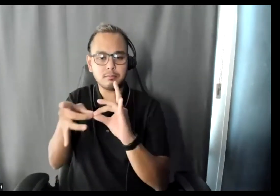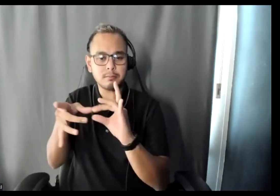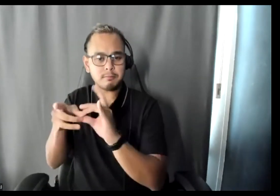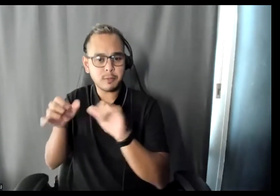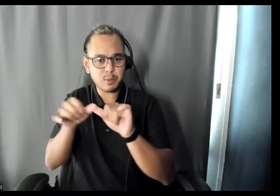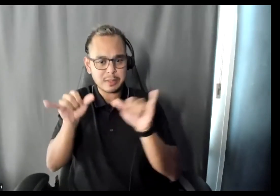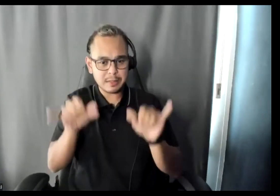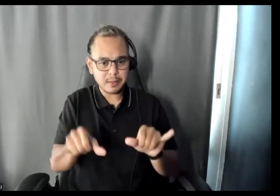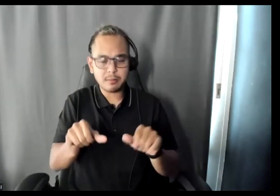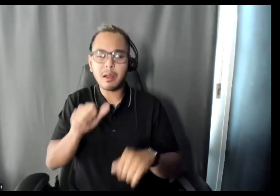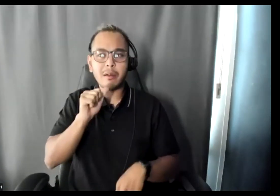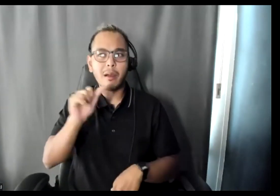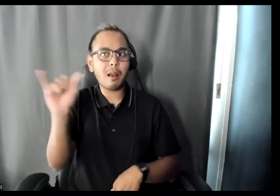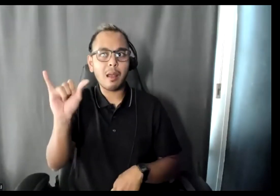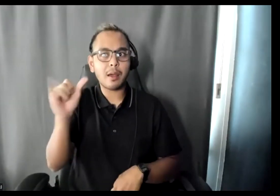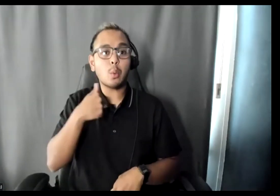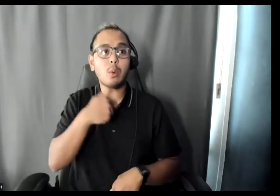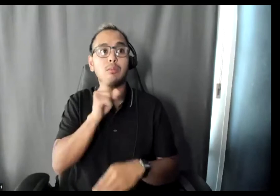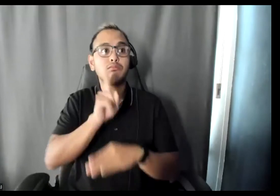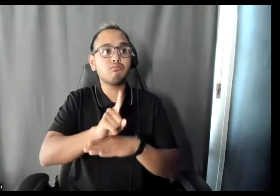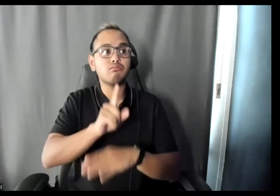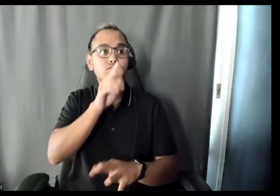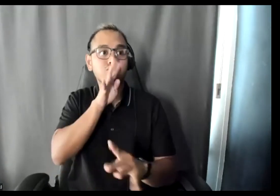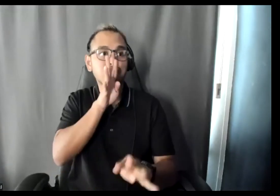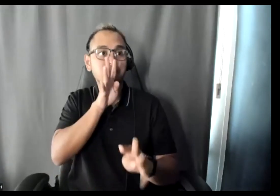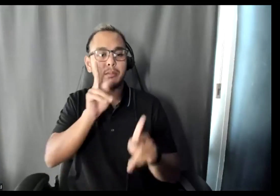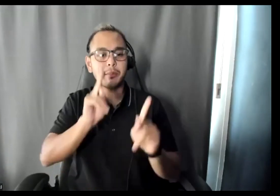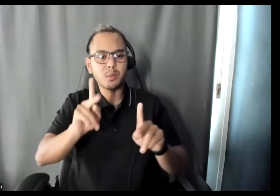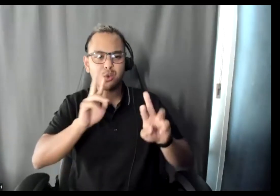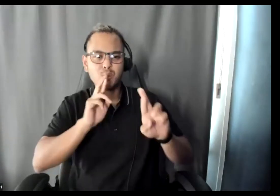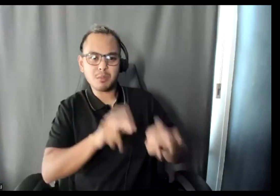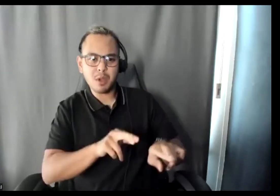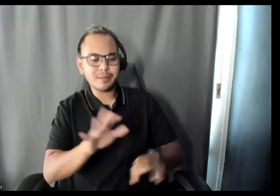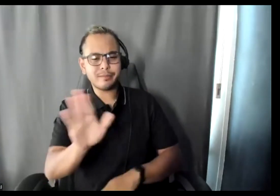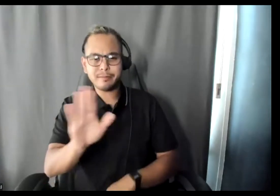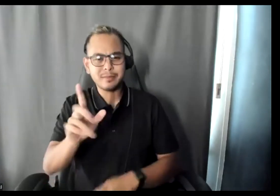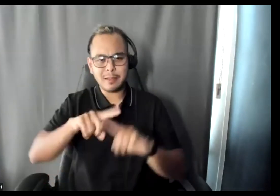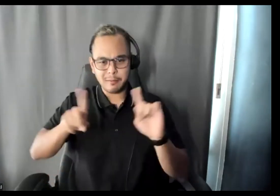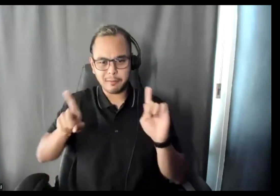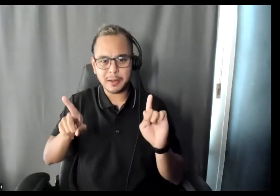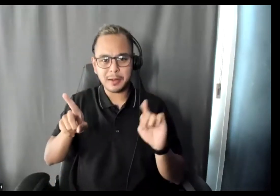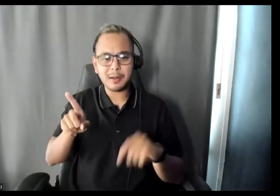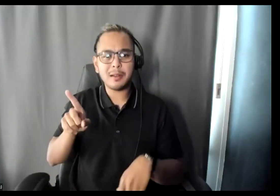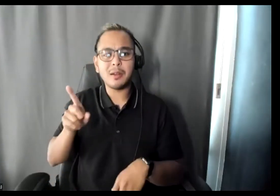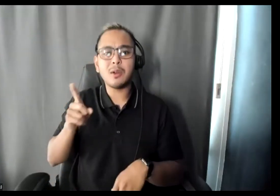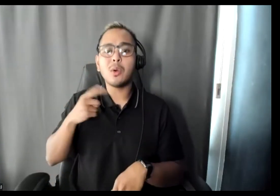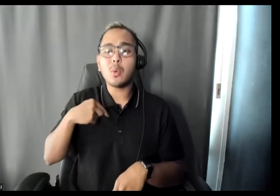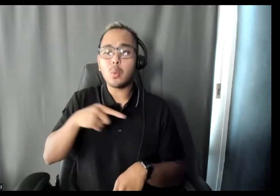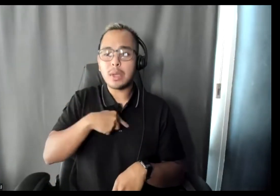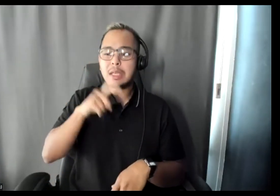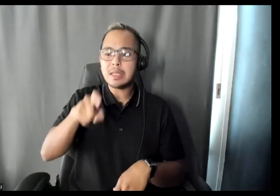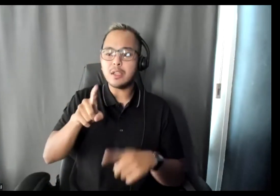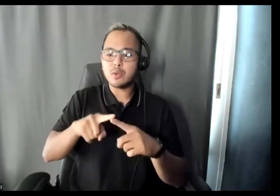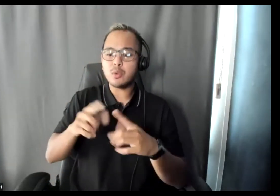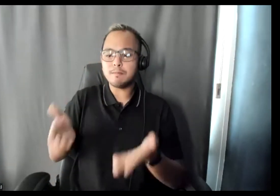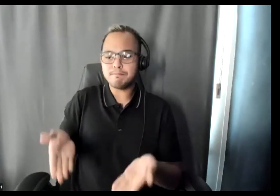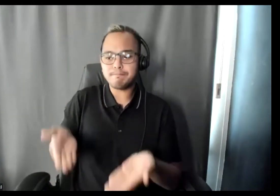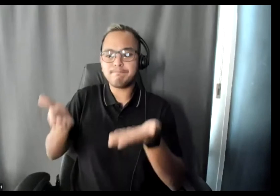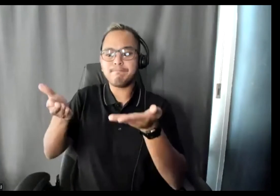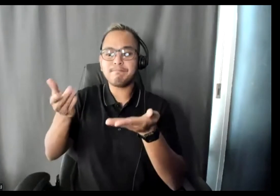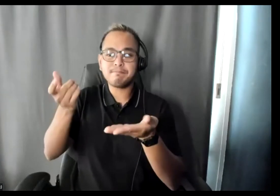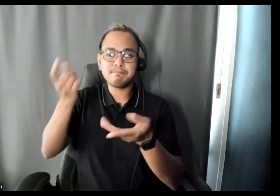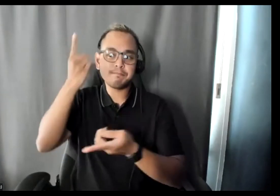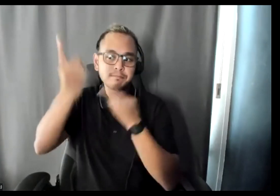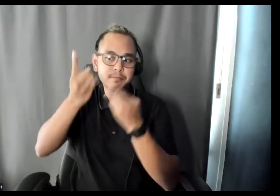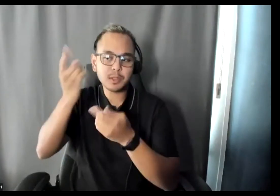that we can go out and say anything we want to and expect that people respond. It's that you got to say the thing that not only gets people to elevate housing, but